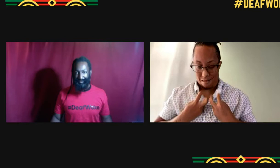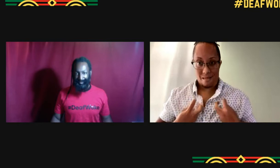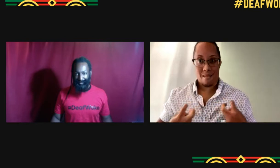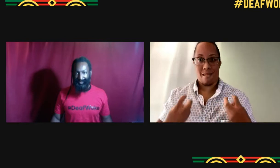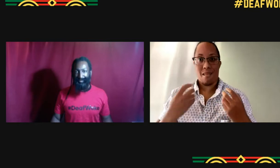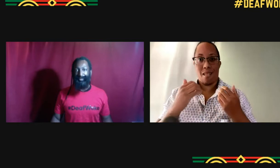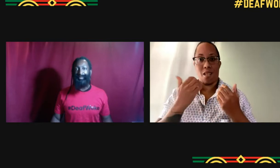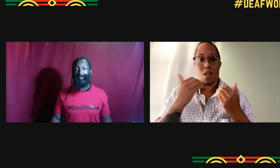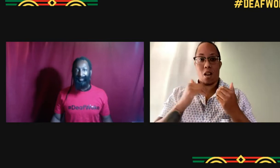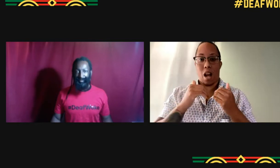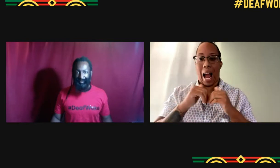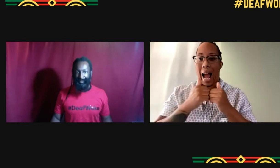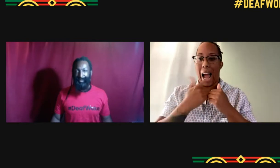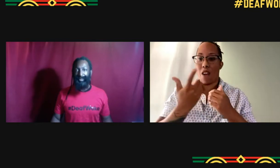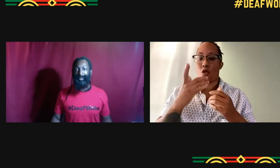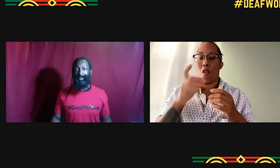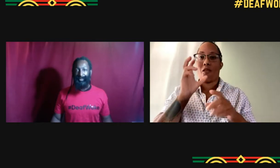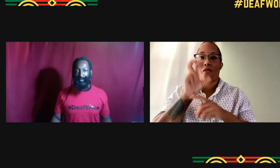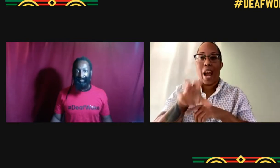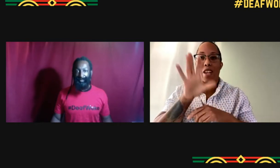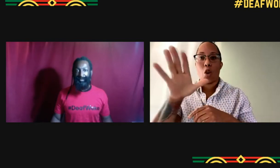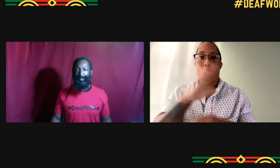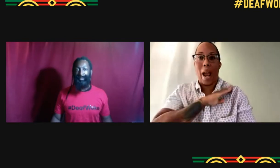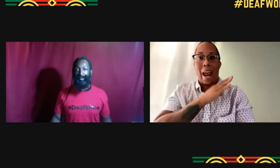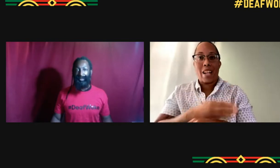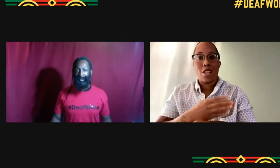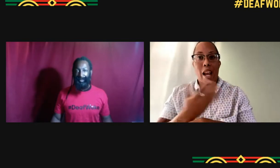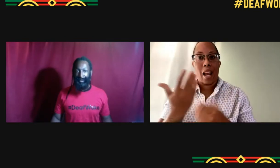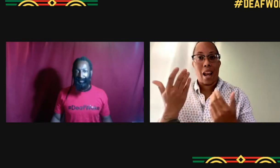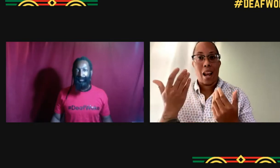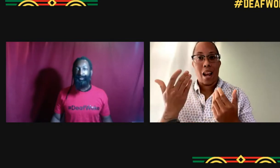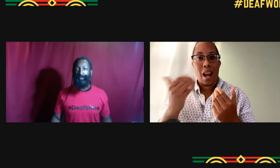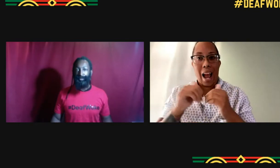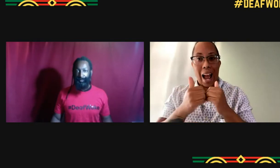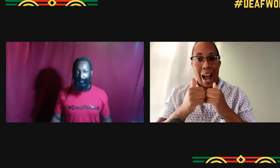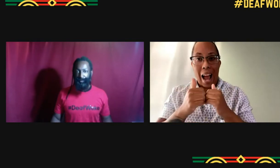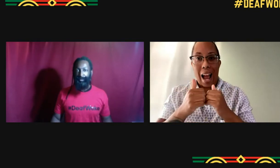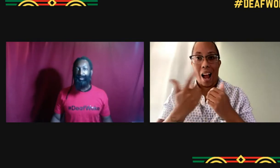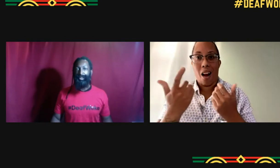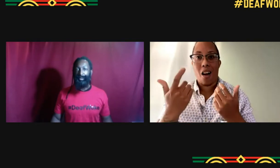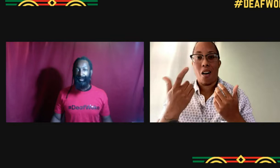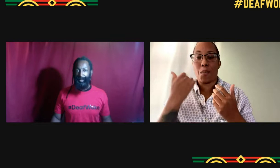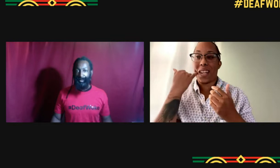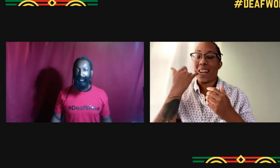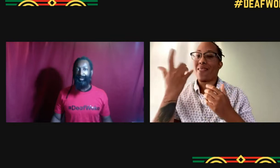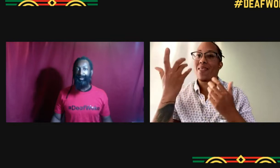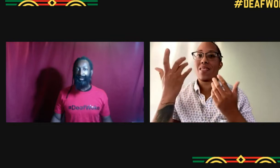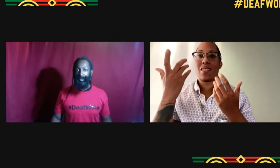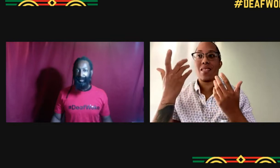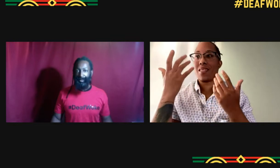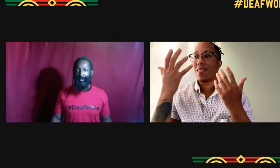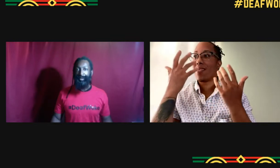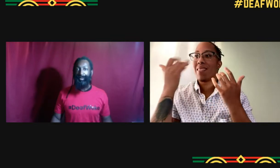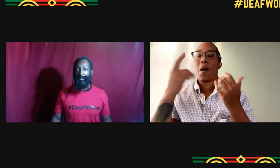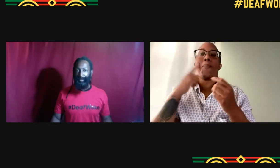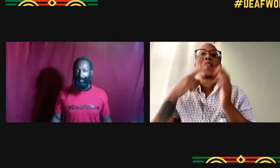no, just stay in this moment, stay in this moment, assess it. Where are we investing this energy?